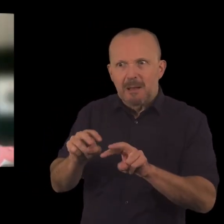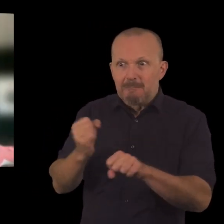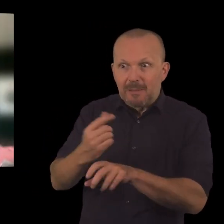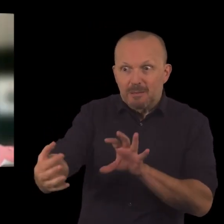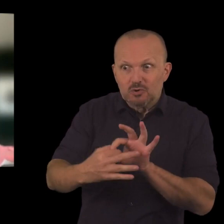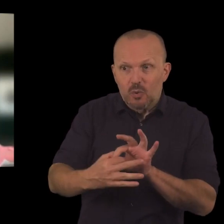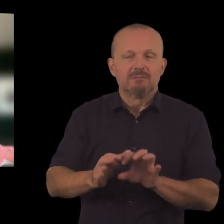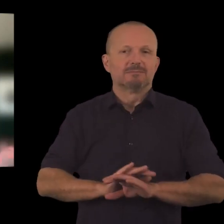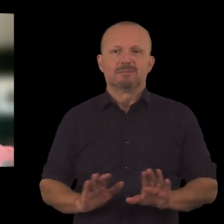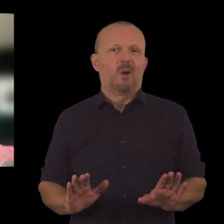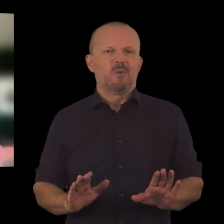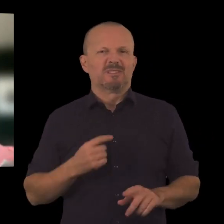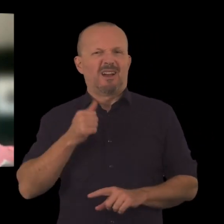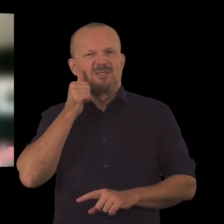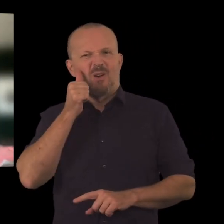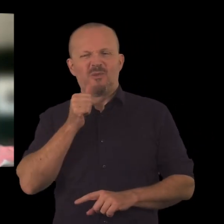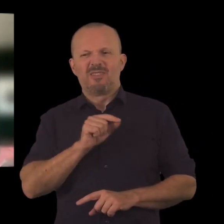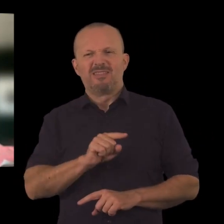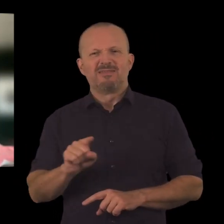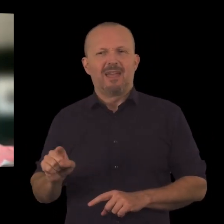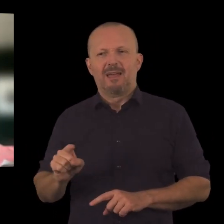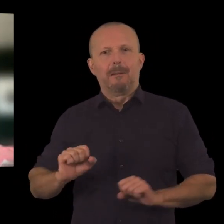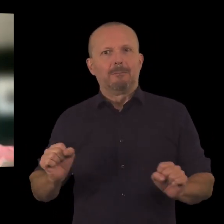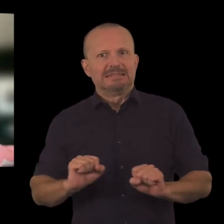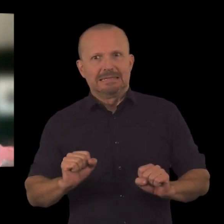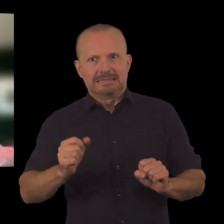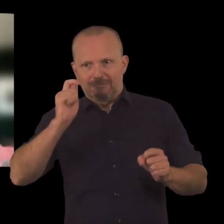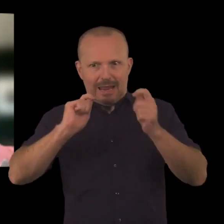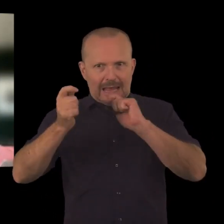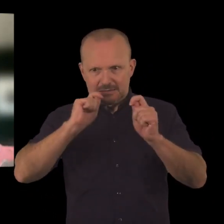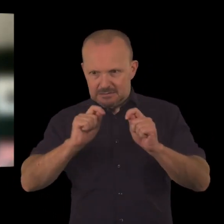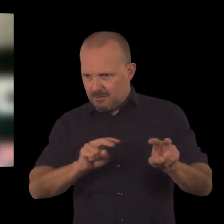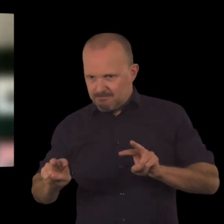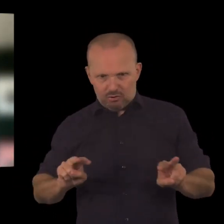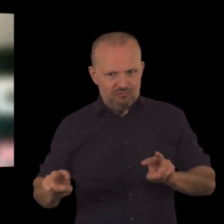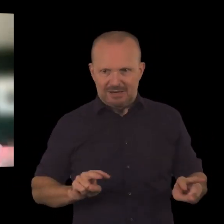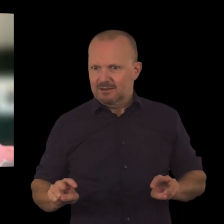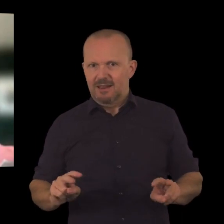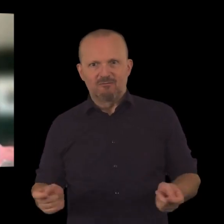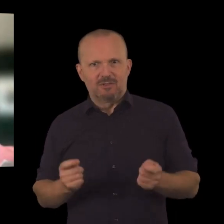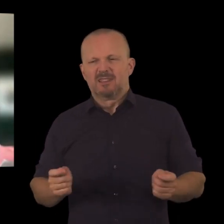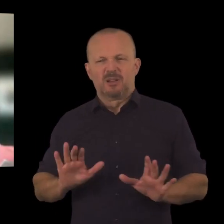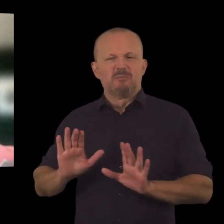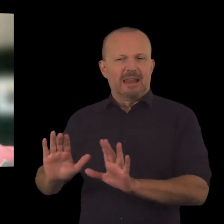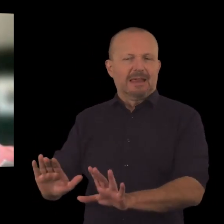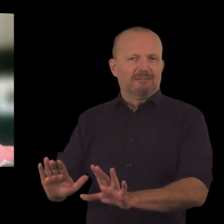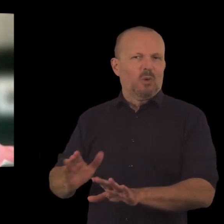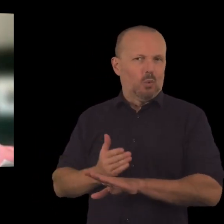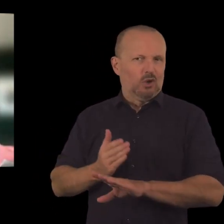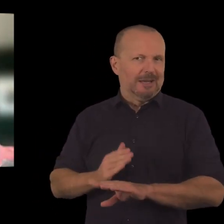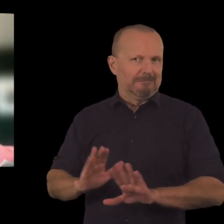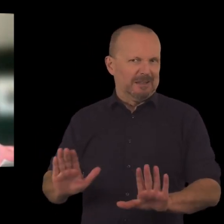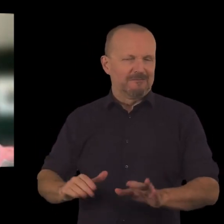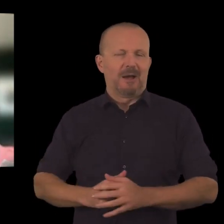And hey, we've got another couple of people in the call who are the admin techs in the background, so I'm not going